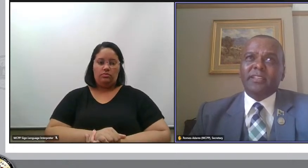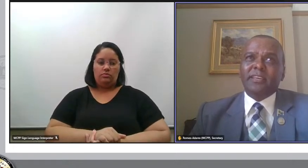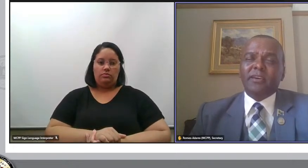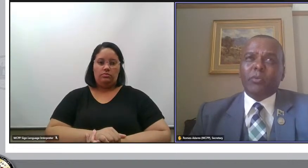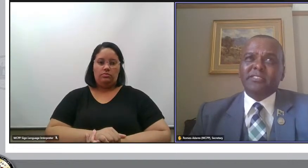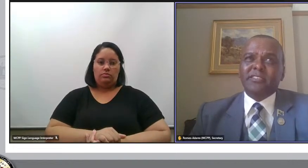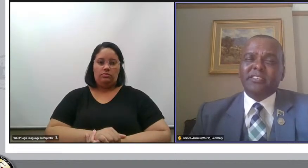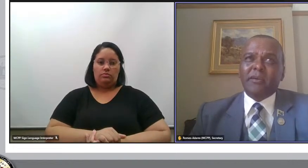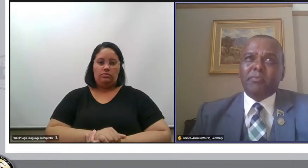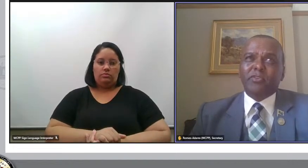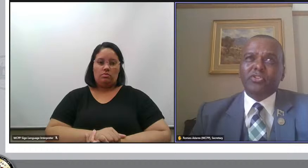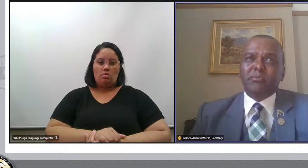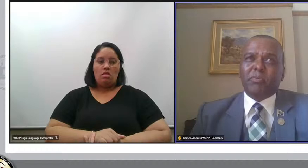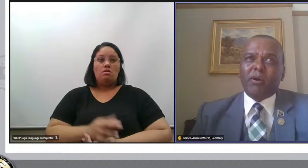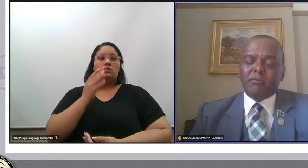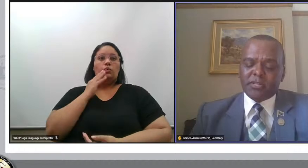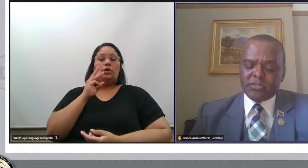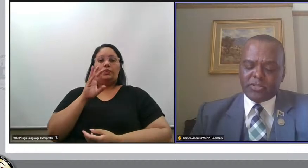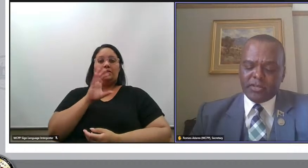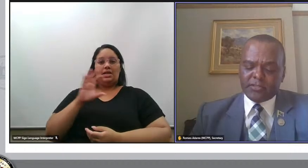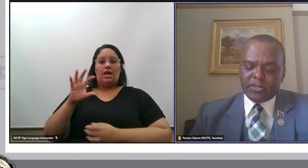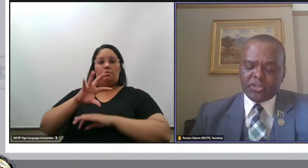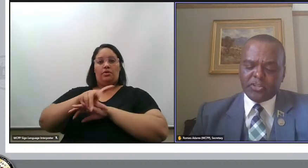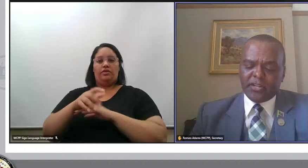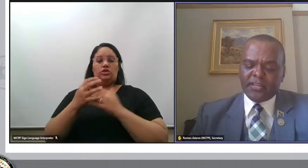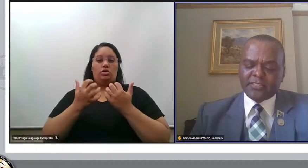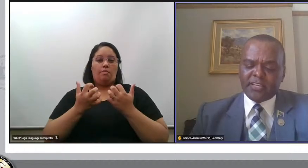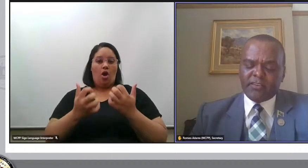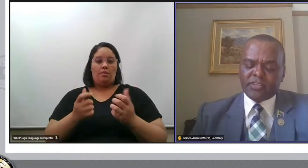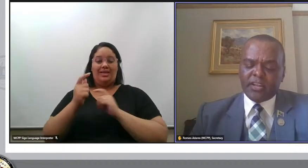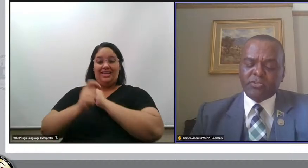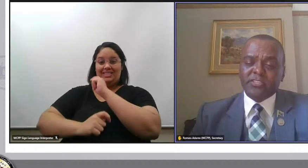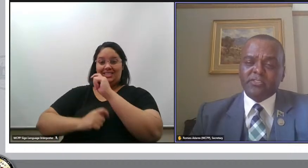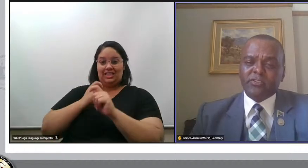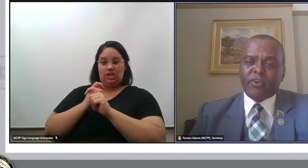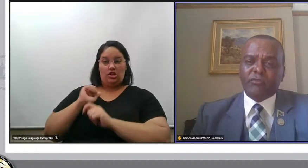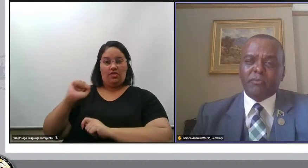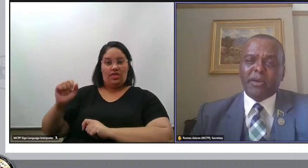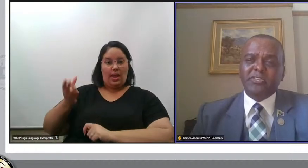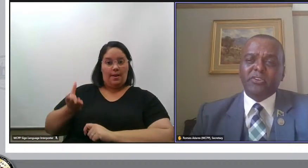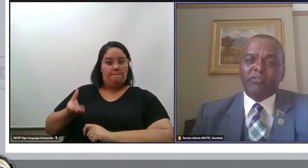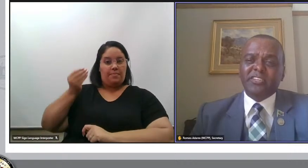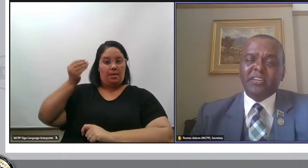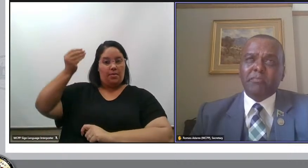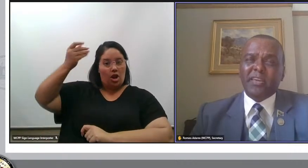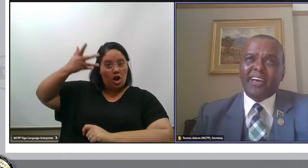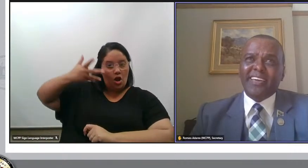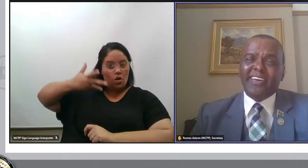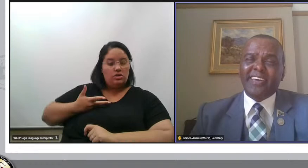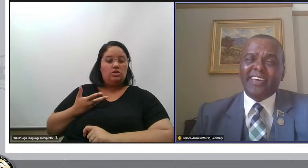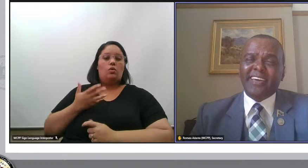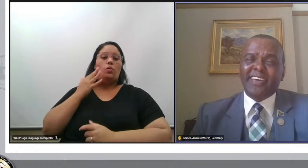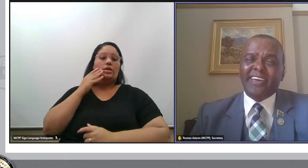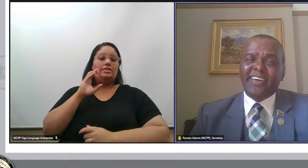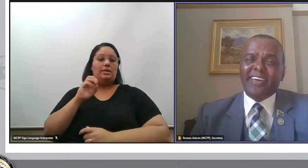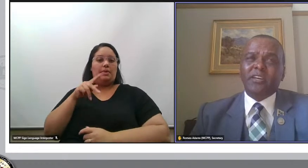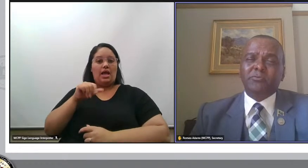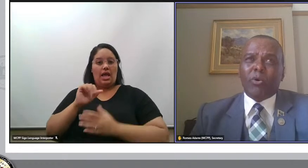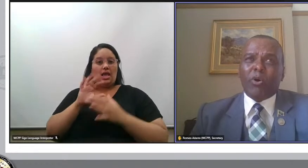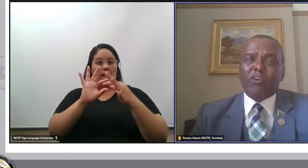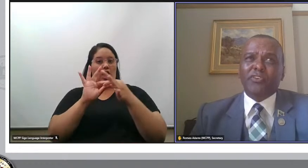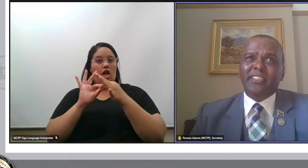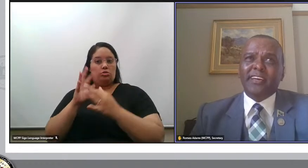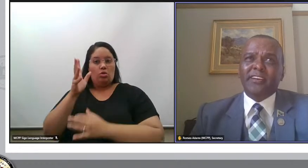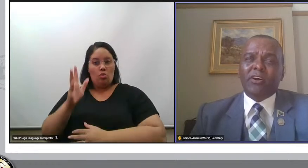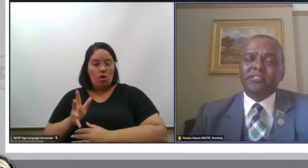When the Western Cape Provincial Parliament traditionally receives the notices of confirmation of the CPA engagements,